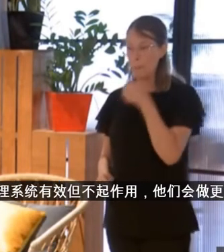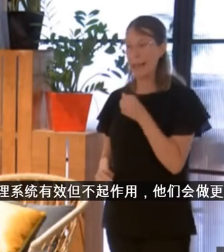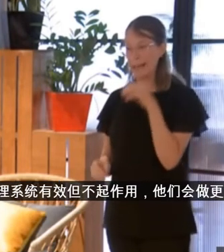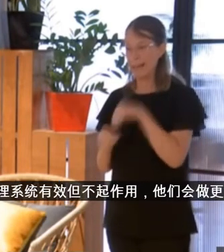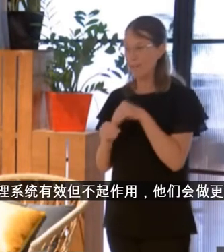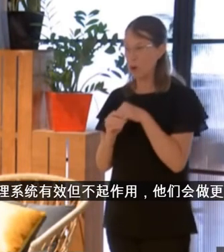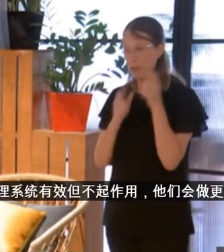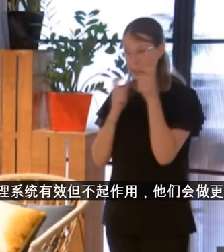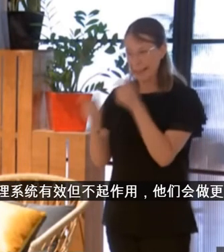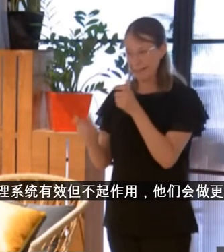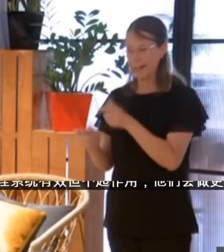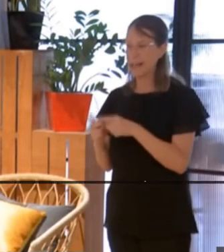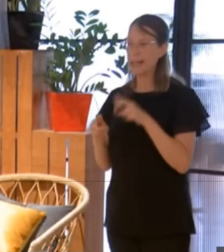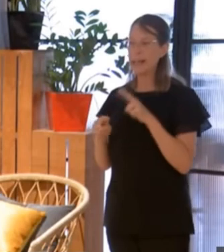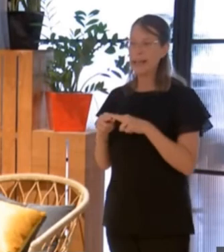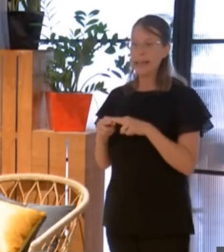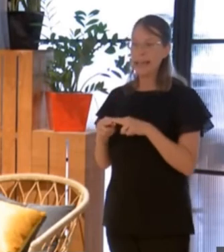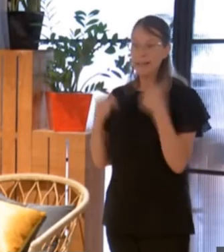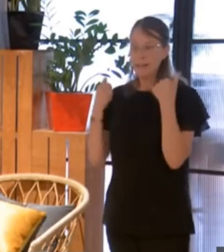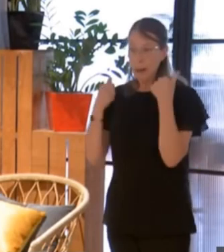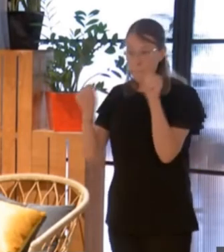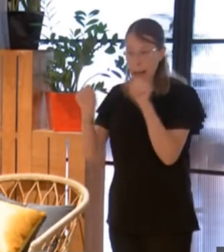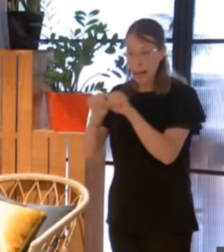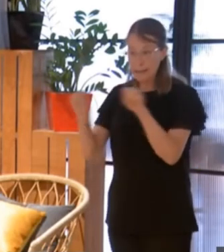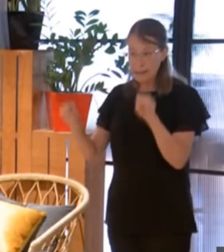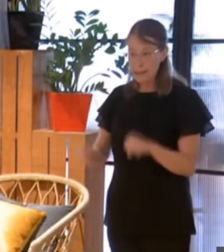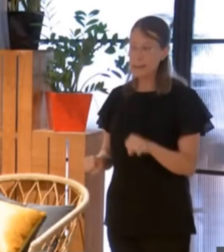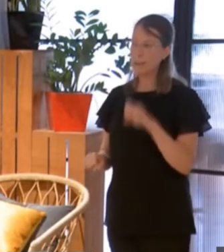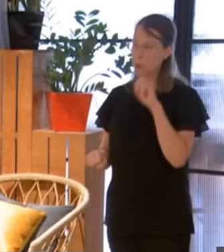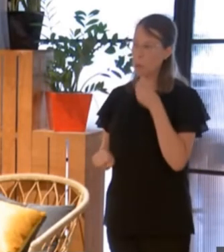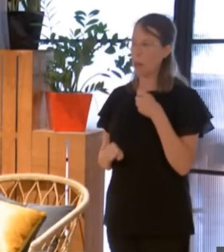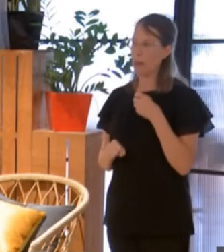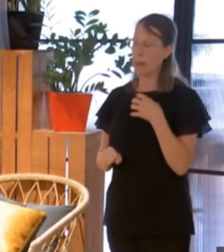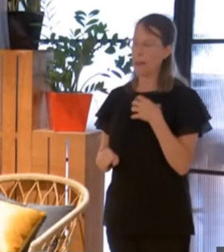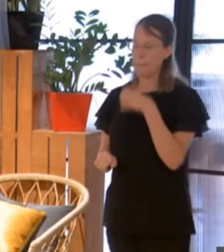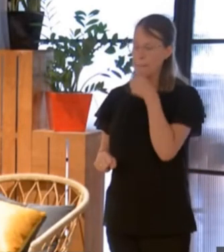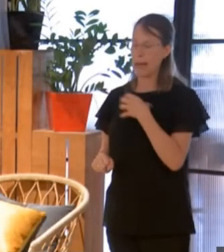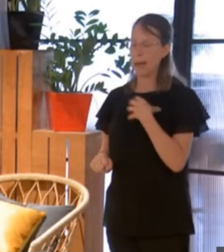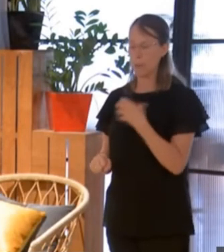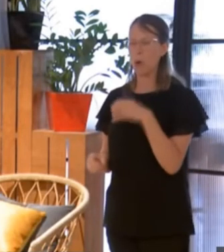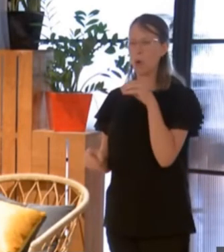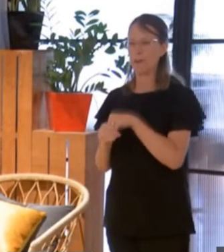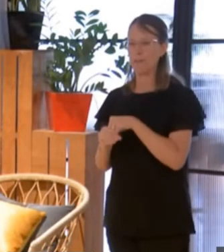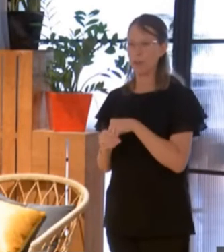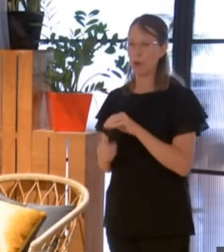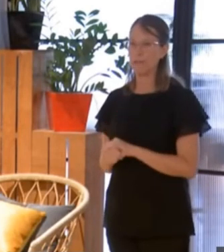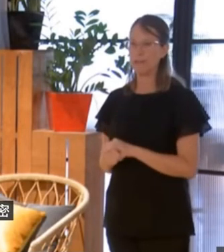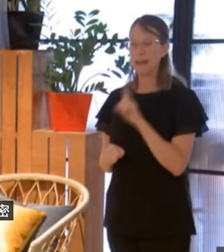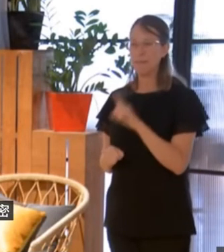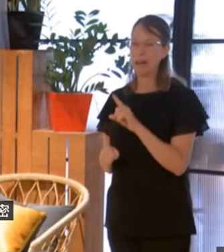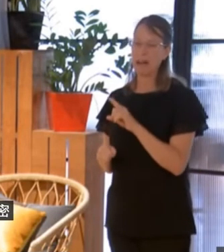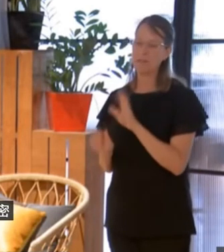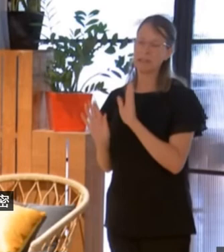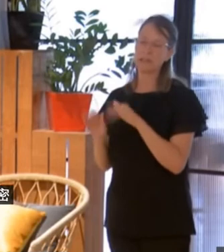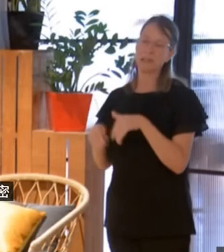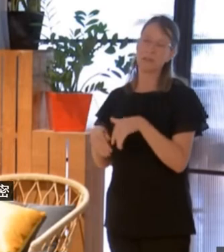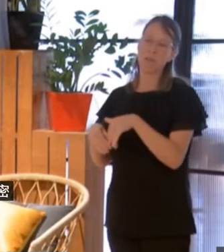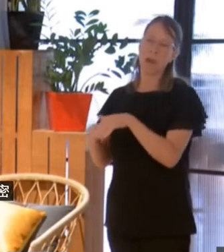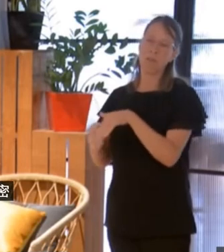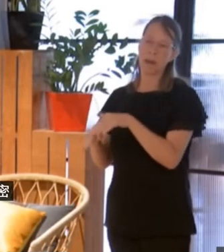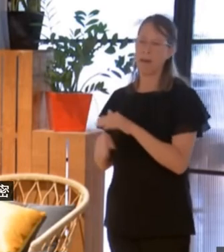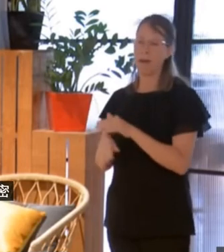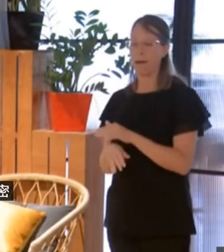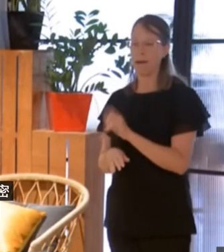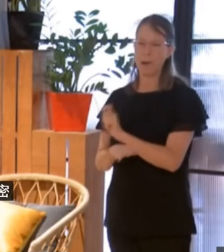more of the caring if the care system works. And it doesn't work because we have relied on women to hold that. We learnt through COVID that